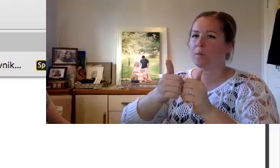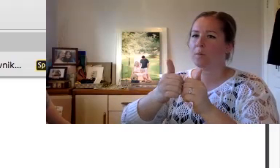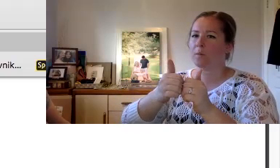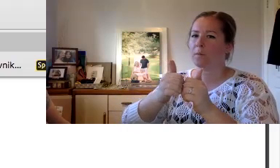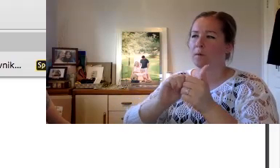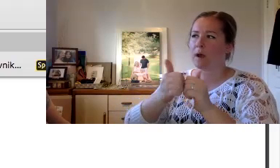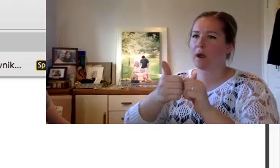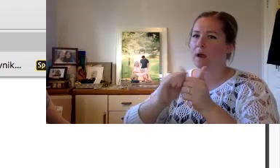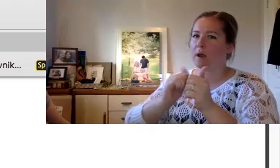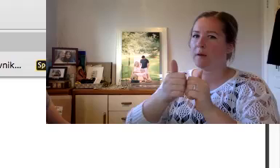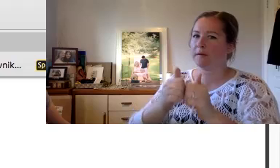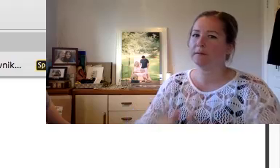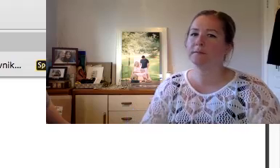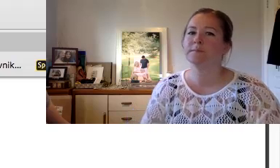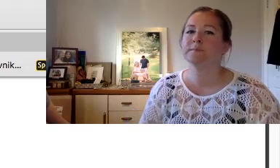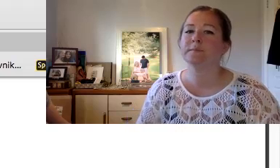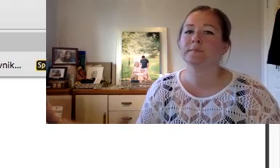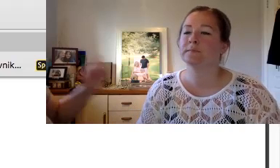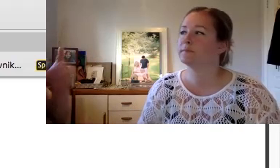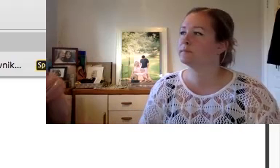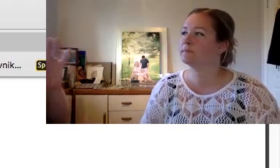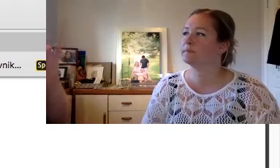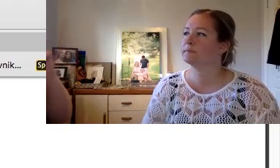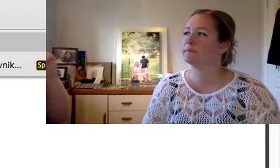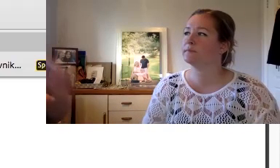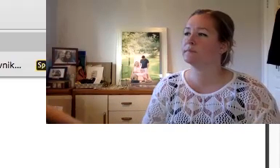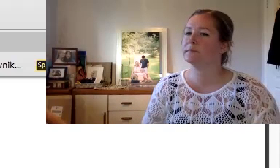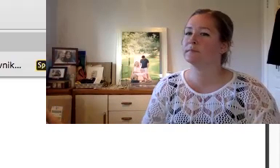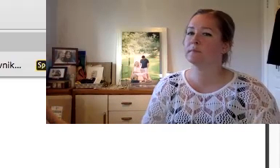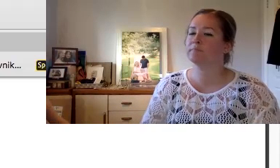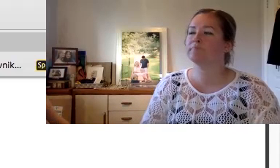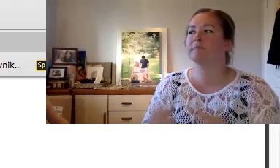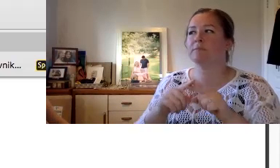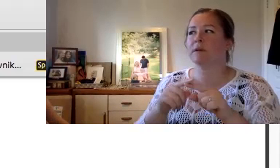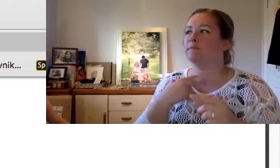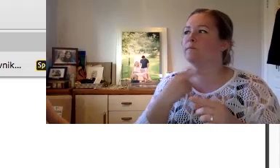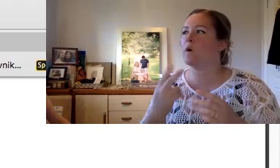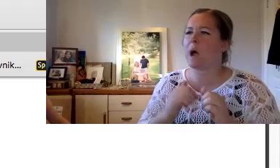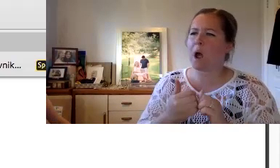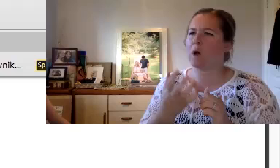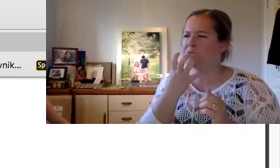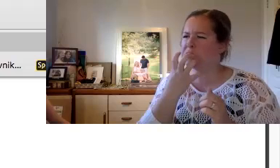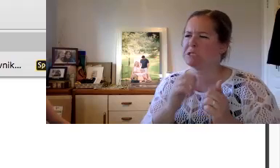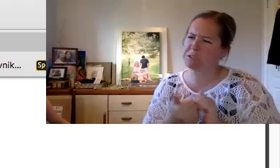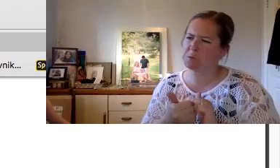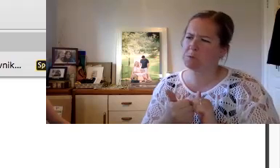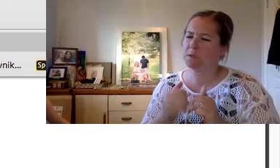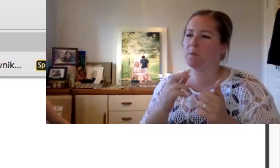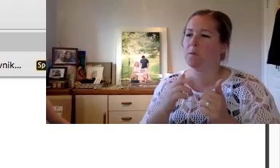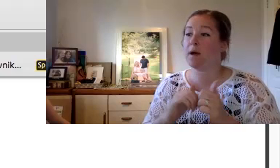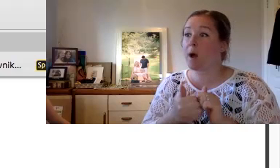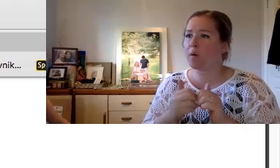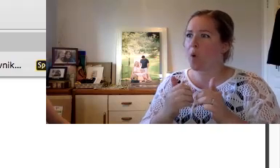How. Again, depending